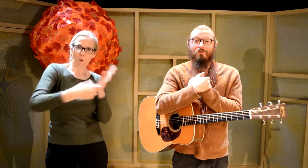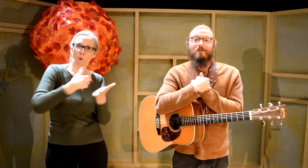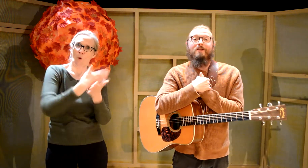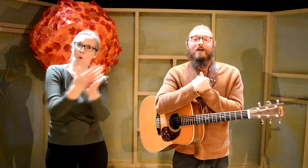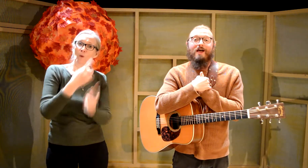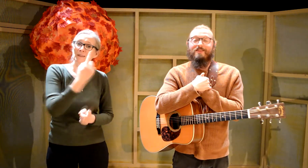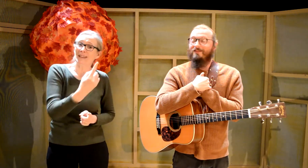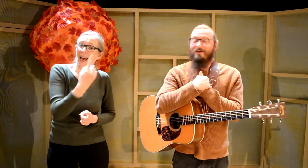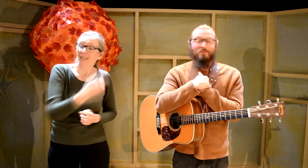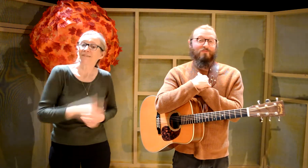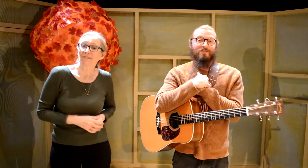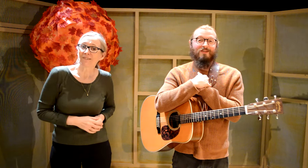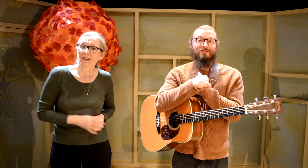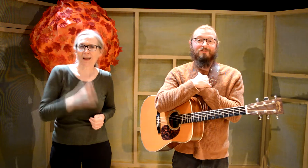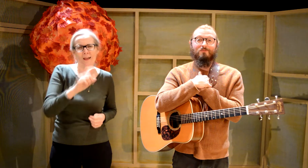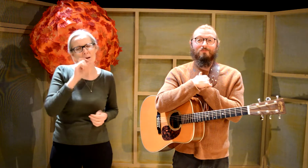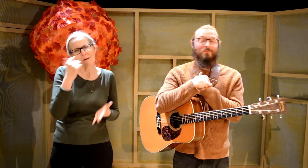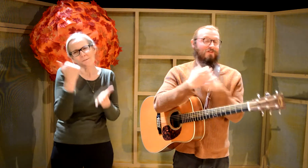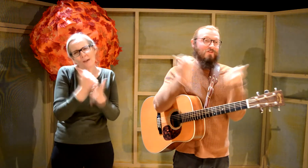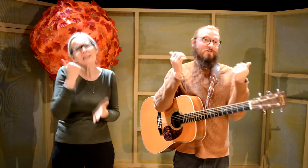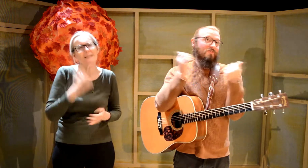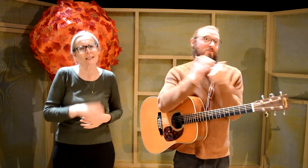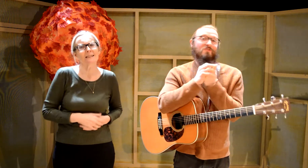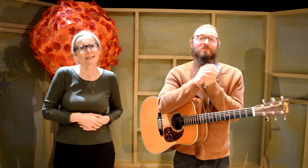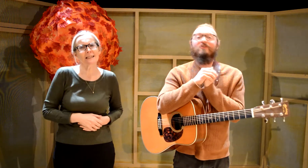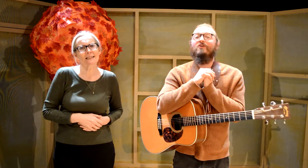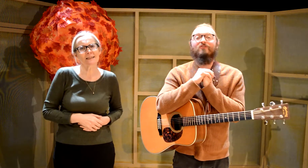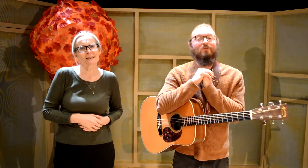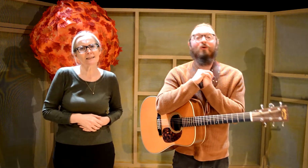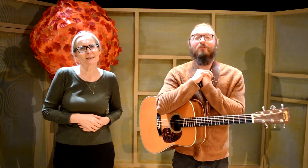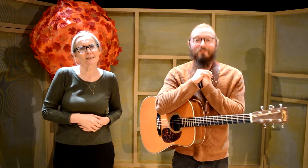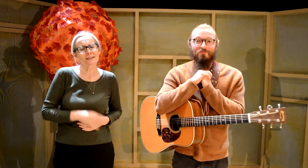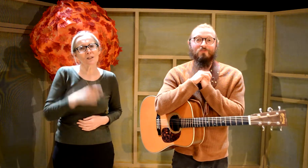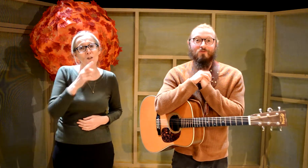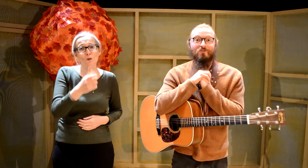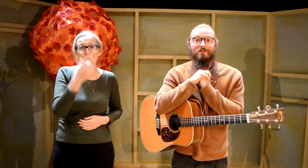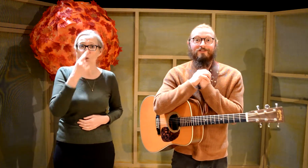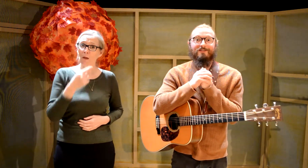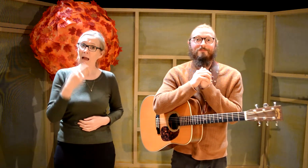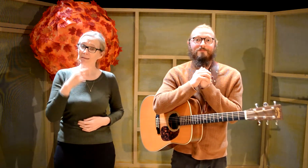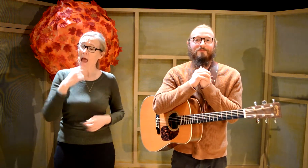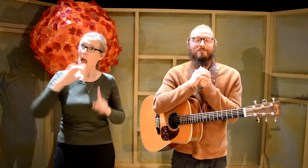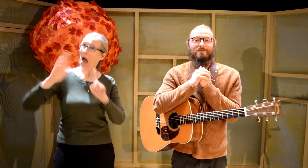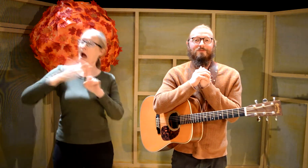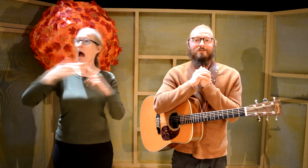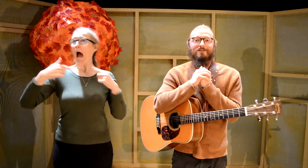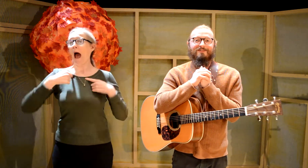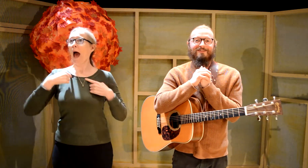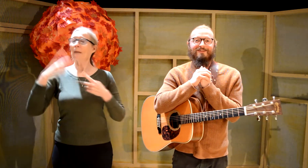yourself. And then that would be fantastic. You can call yourself a songwriter.